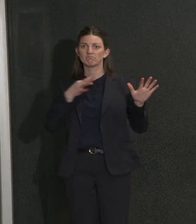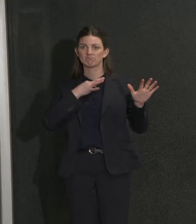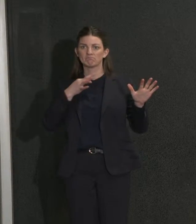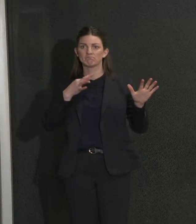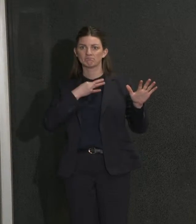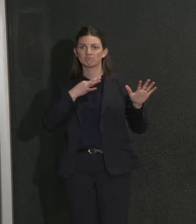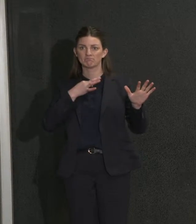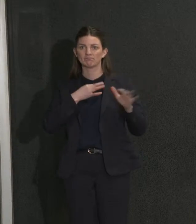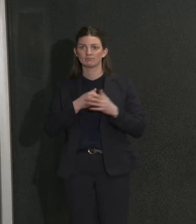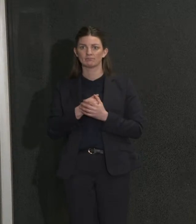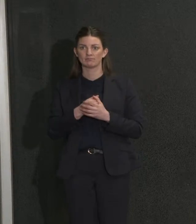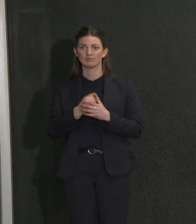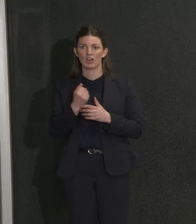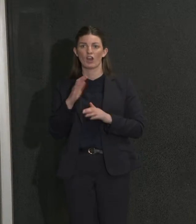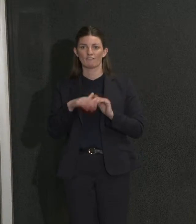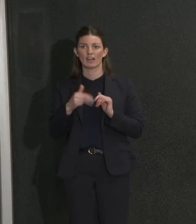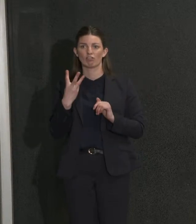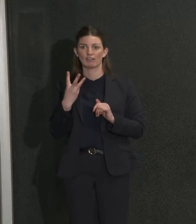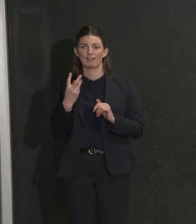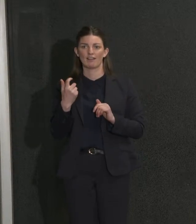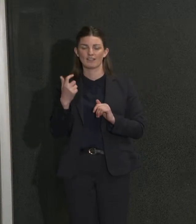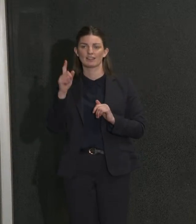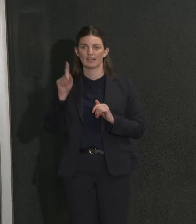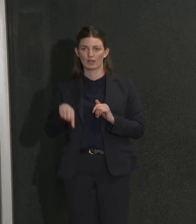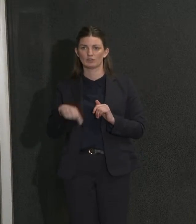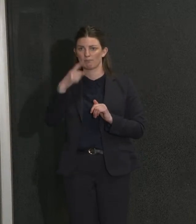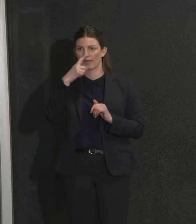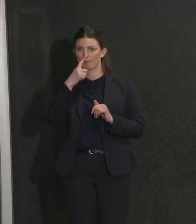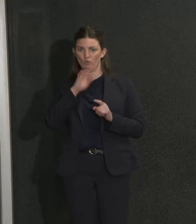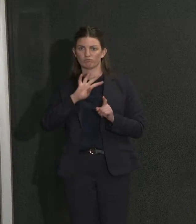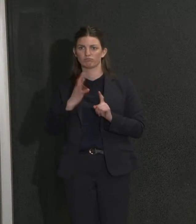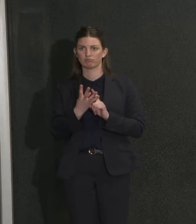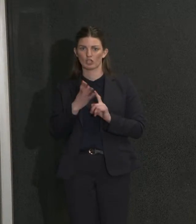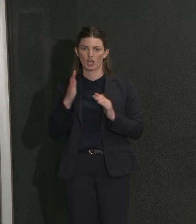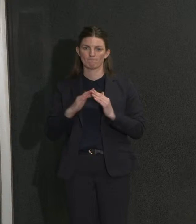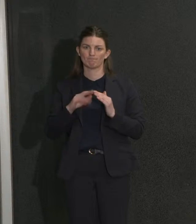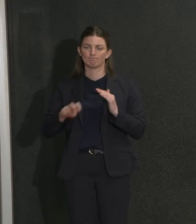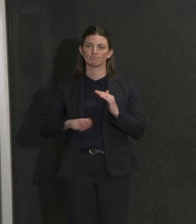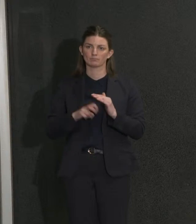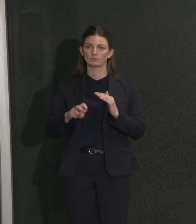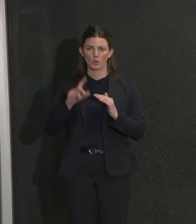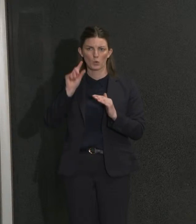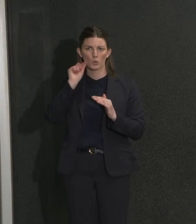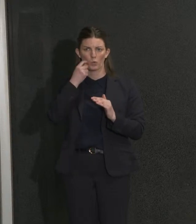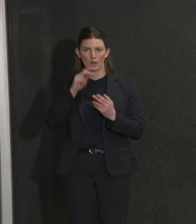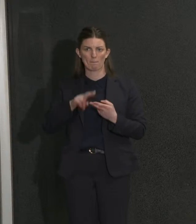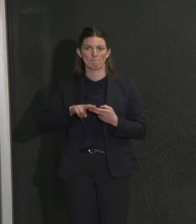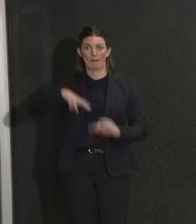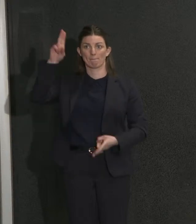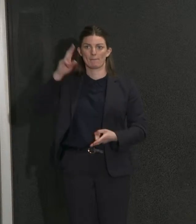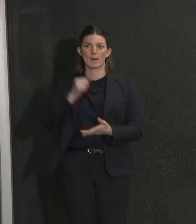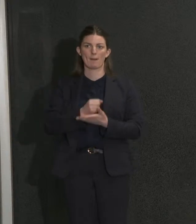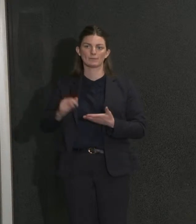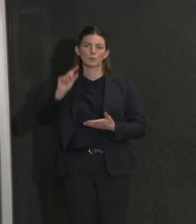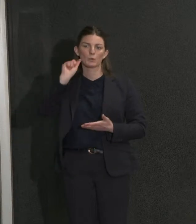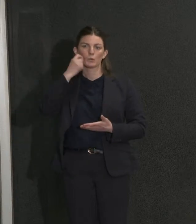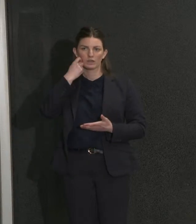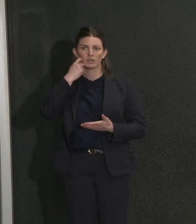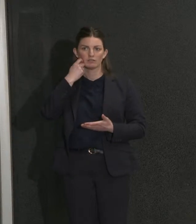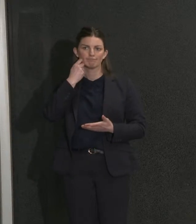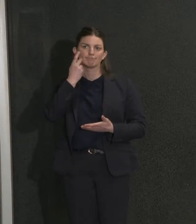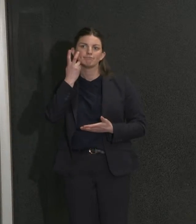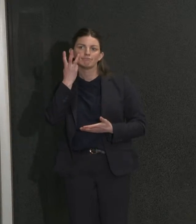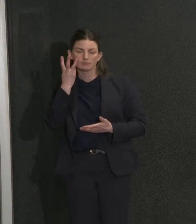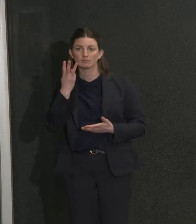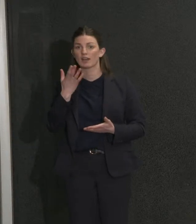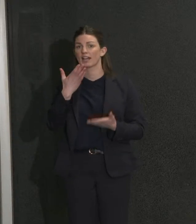over 3,500 primary close contacts associated with these new outbreaks. Those numbers will continue to rise rapidly. I thank everybody who is involved